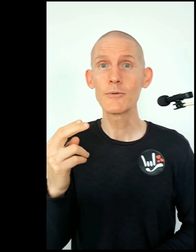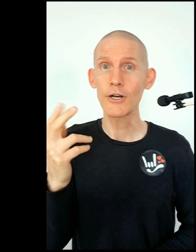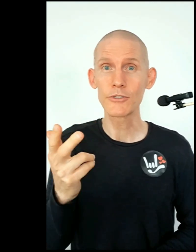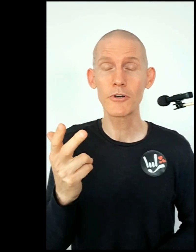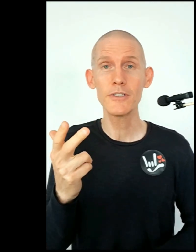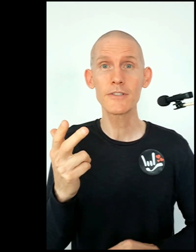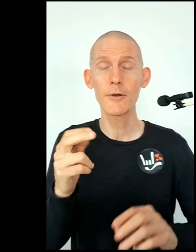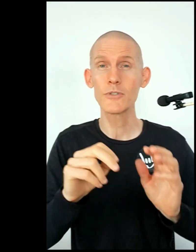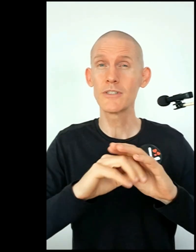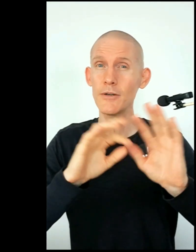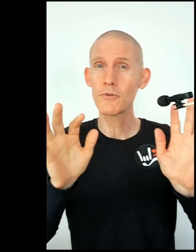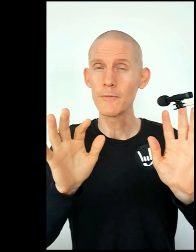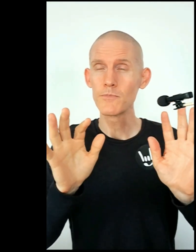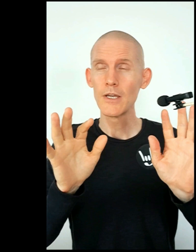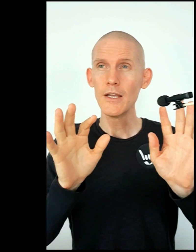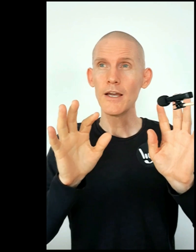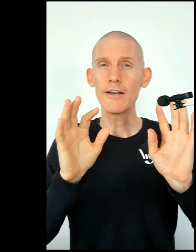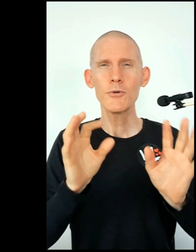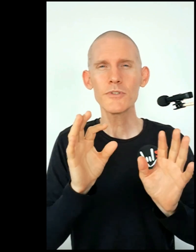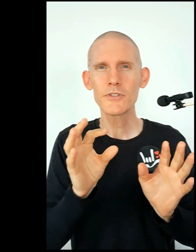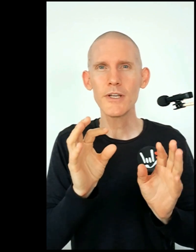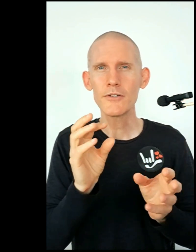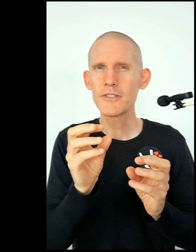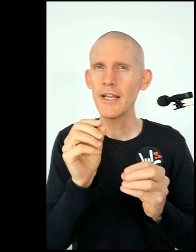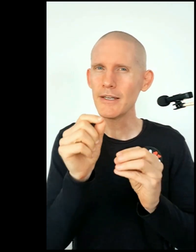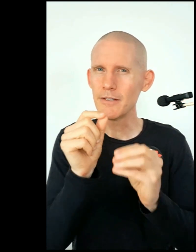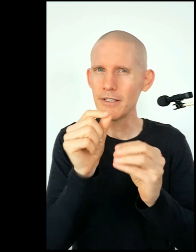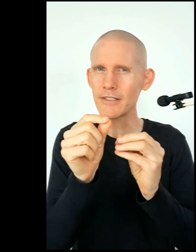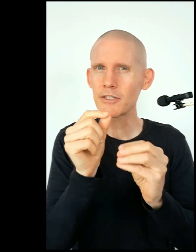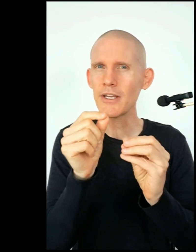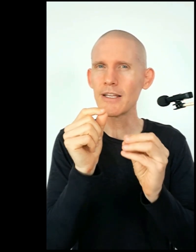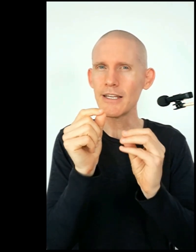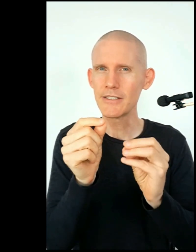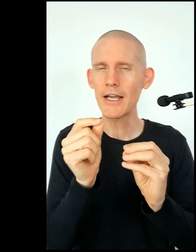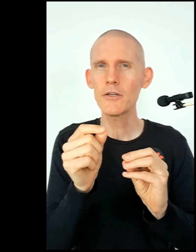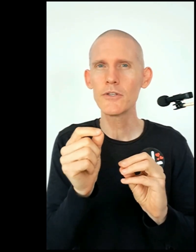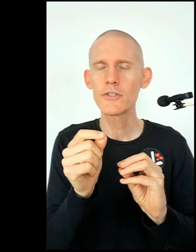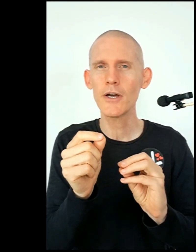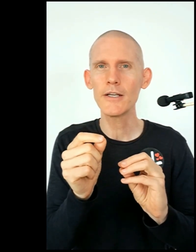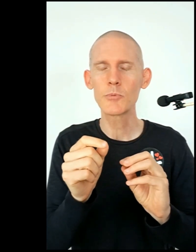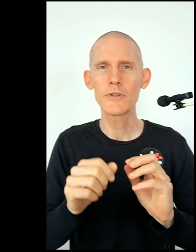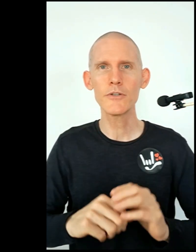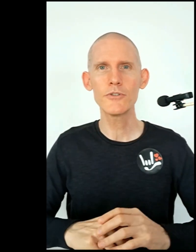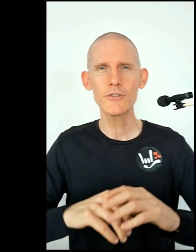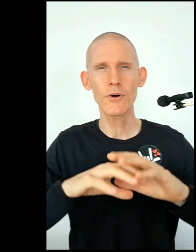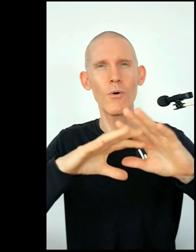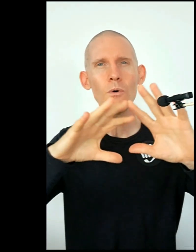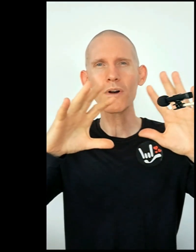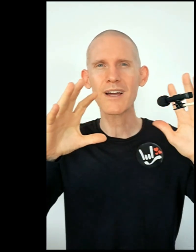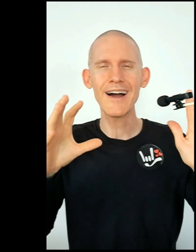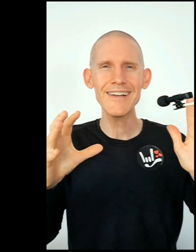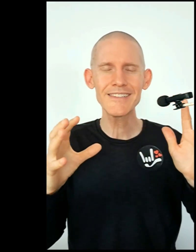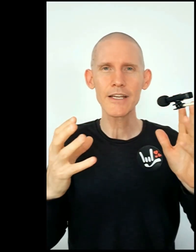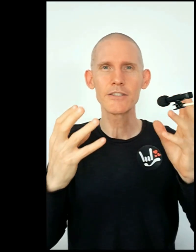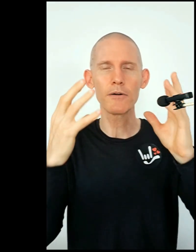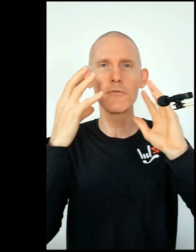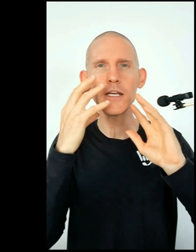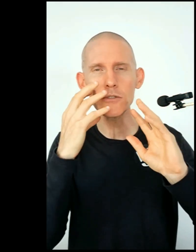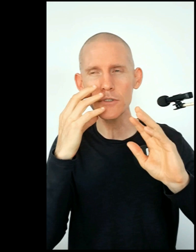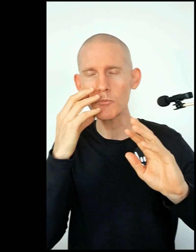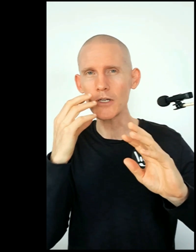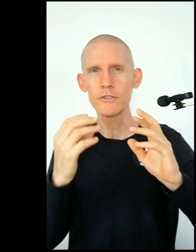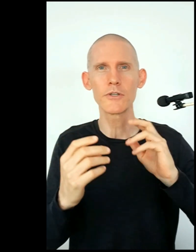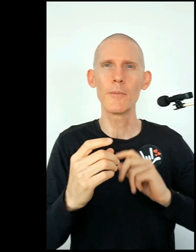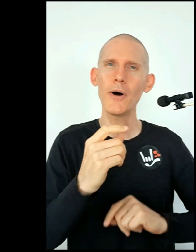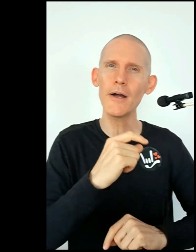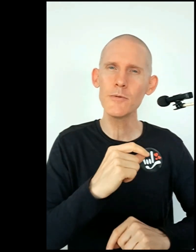British Sign Language, Australian Sign Language, different. I don't understand necessarily exactly the signs, but there's just a whole context. There are